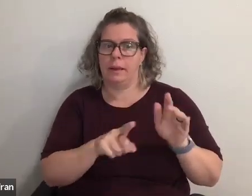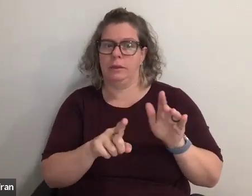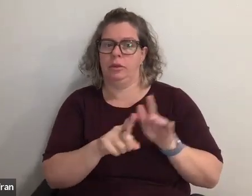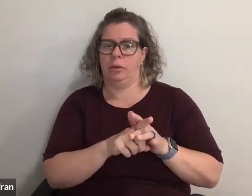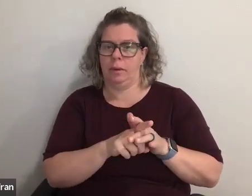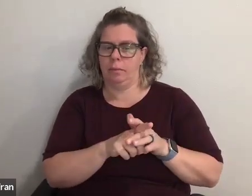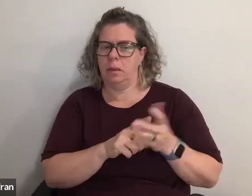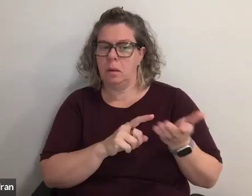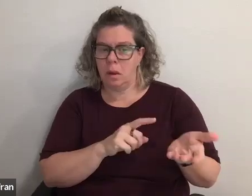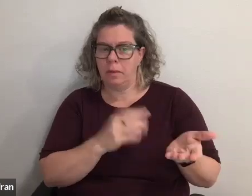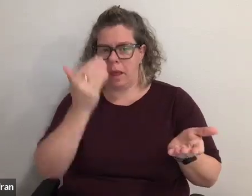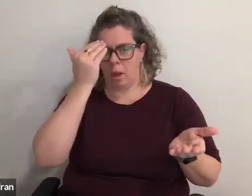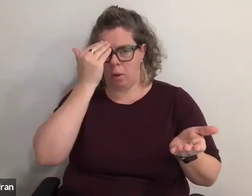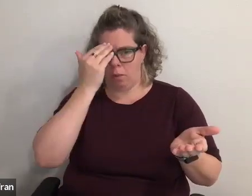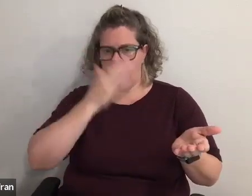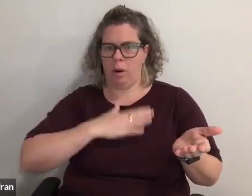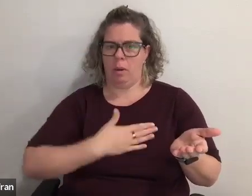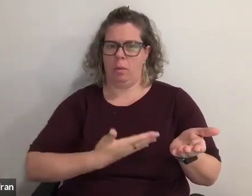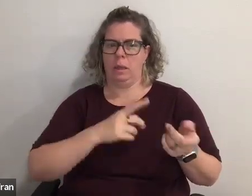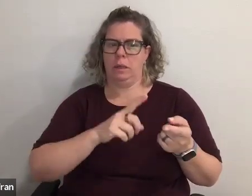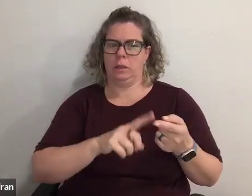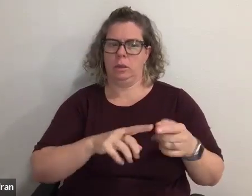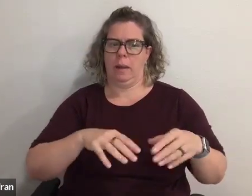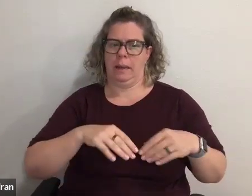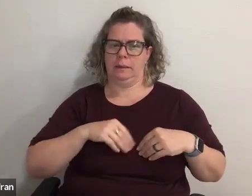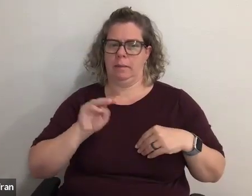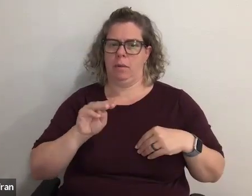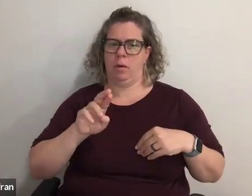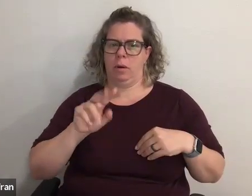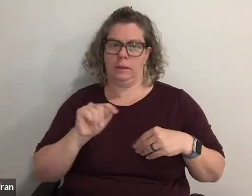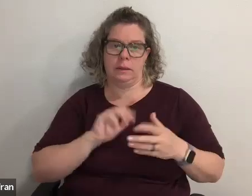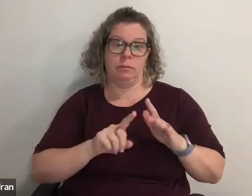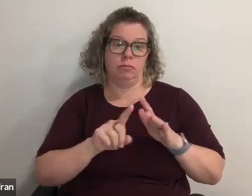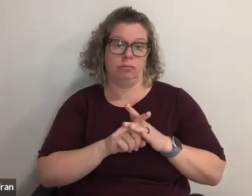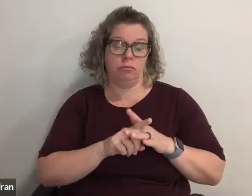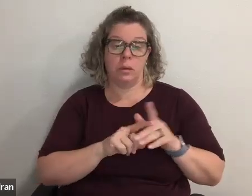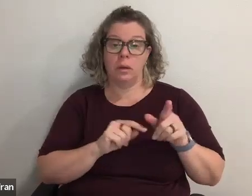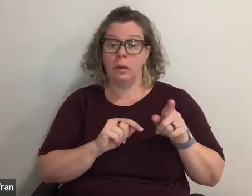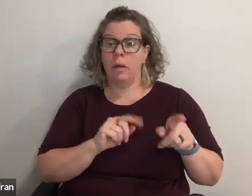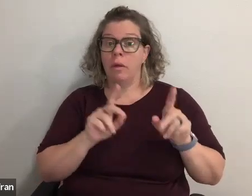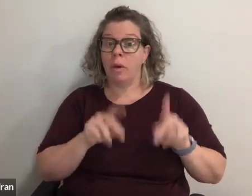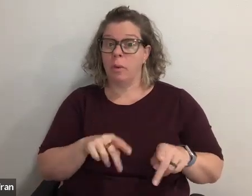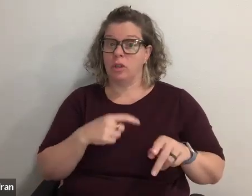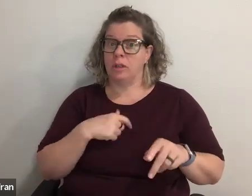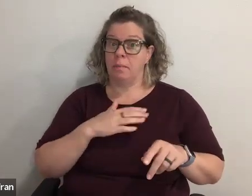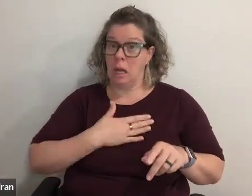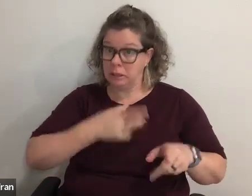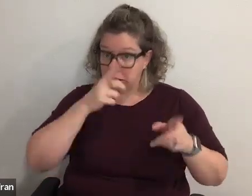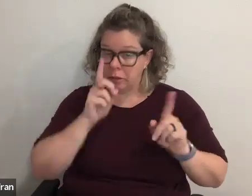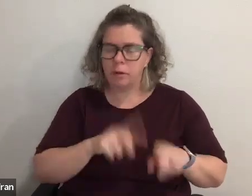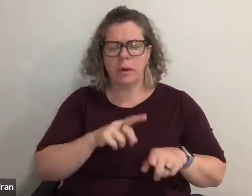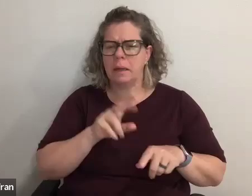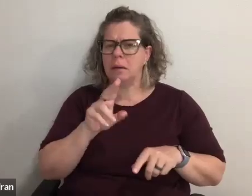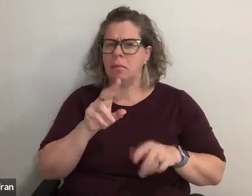up. So are they aware and willing to engage with the mobile response team? And they don't necessarily have to be, but it's often